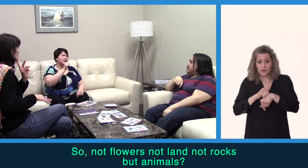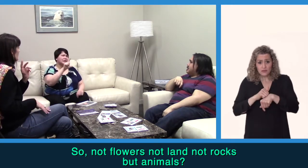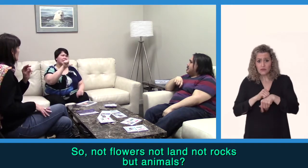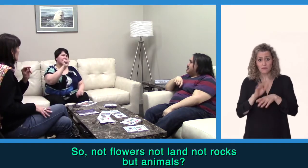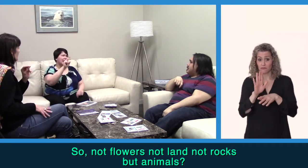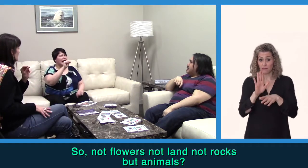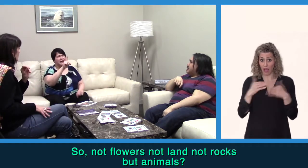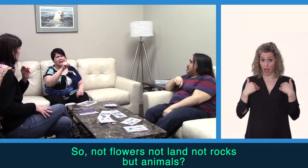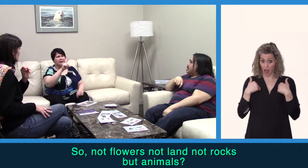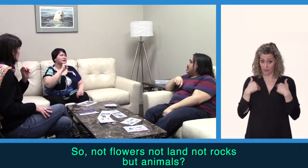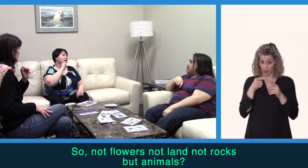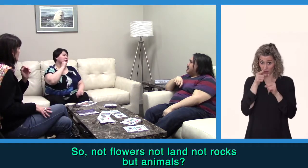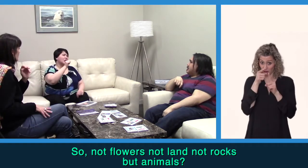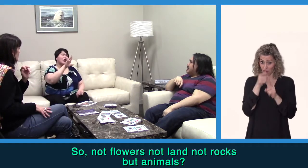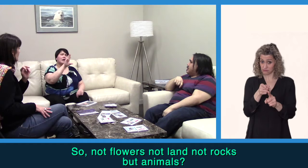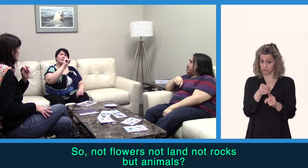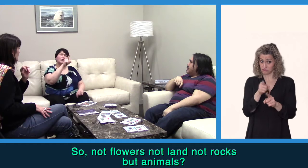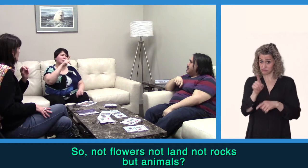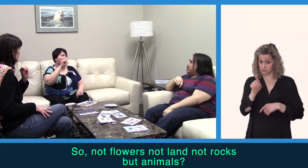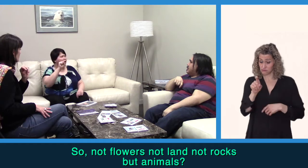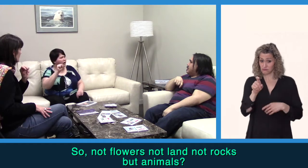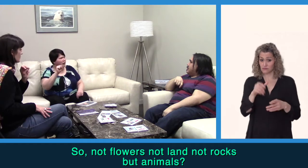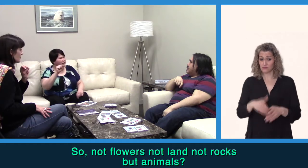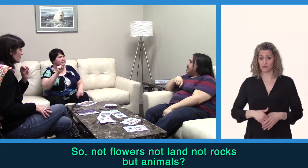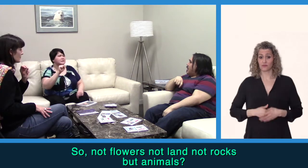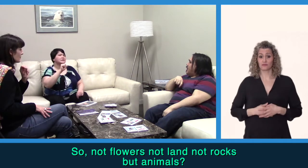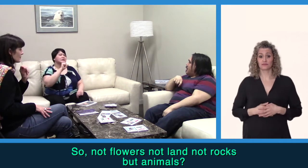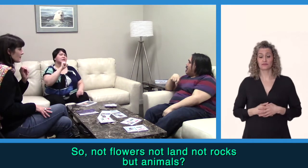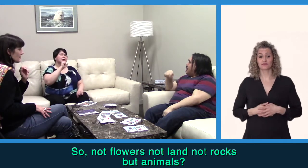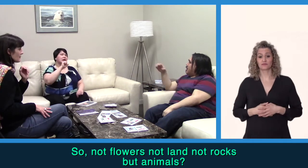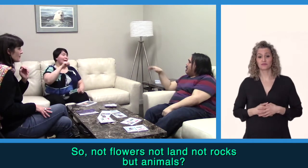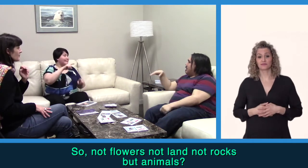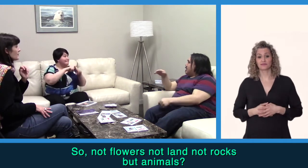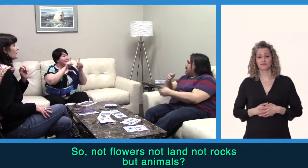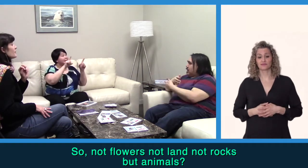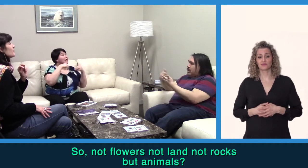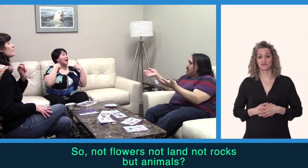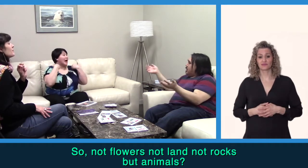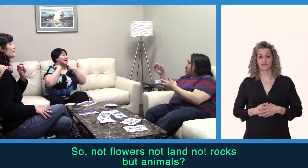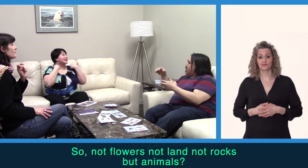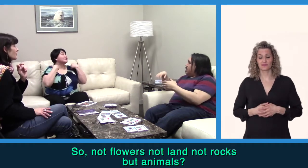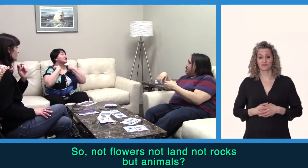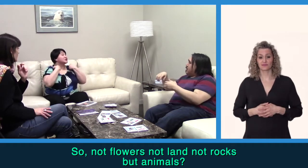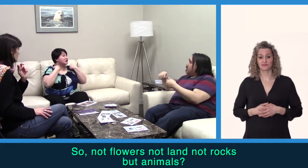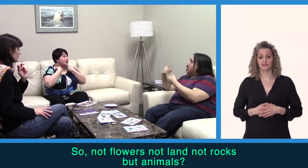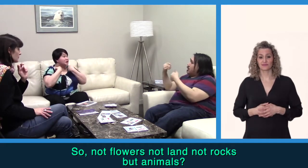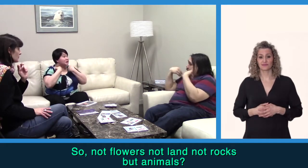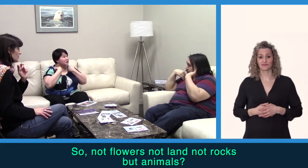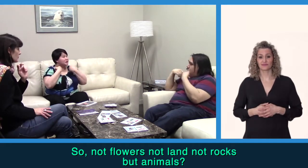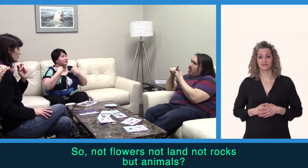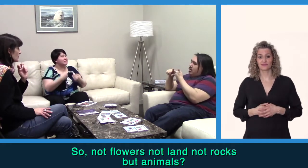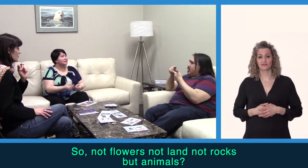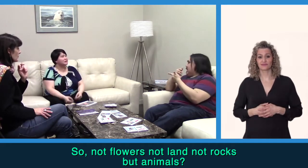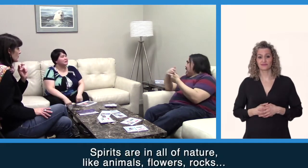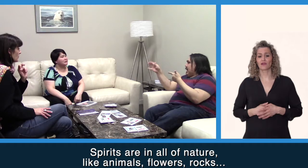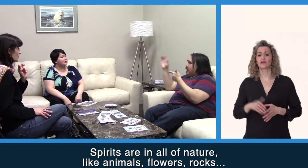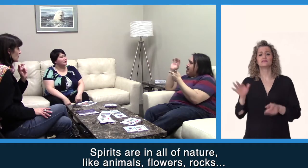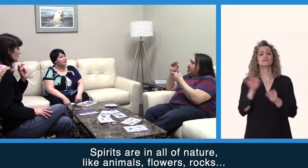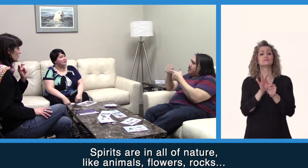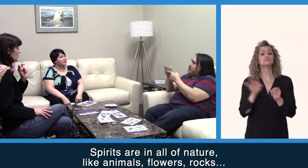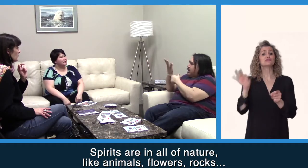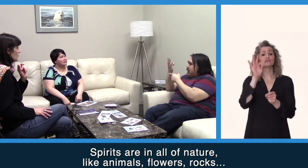flowers, not land, not rocks, but animals.